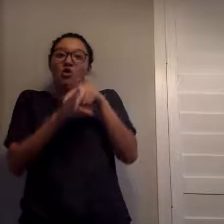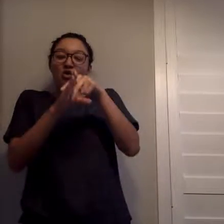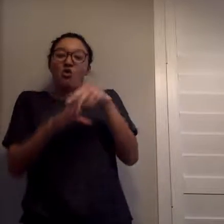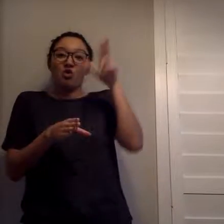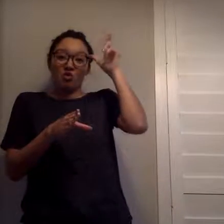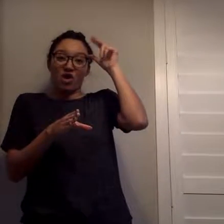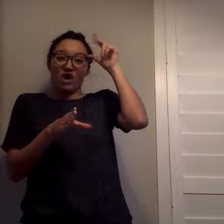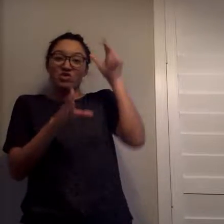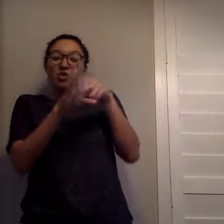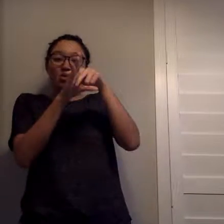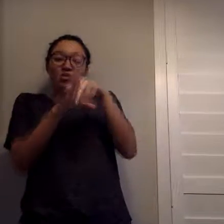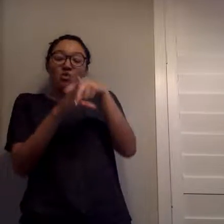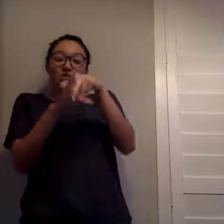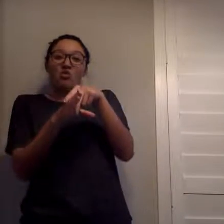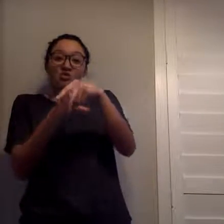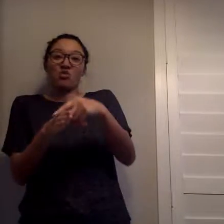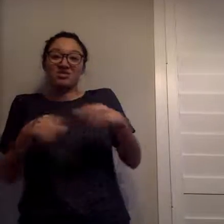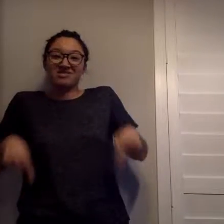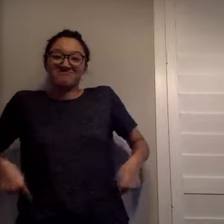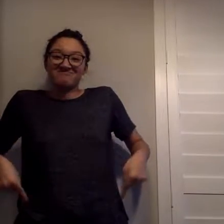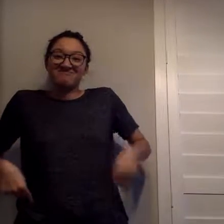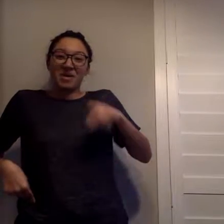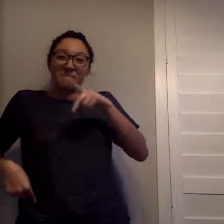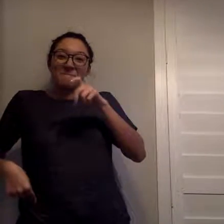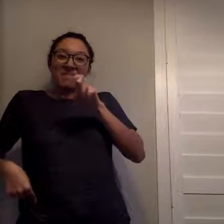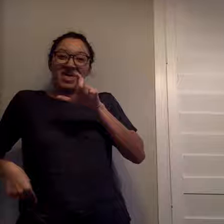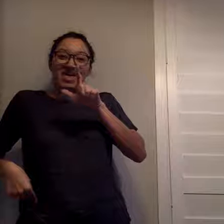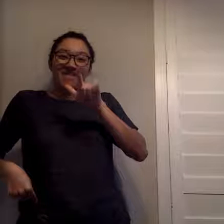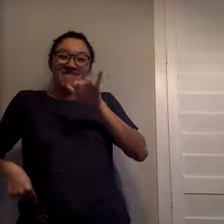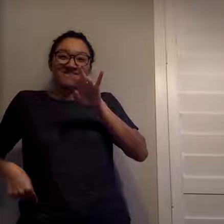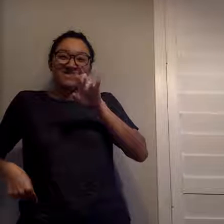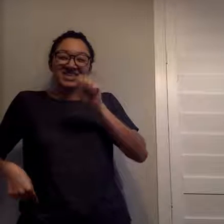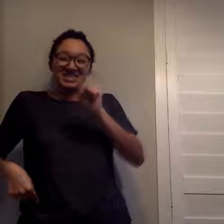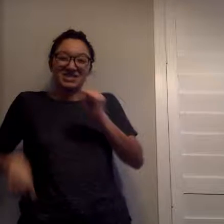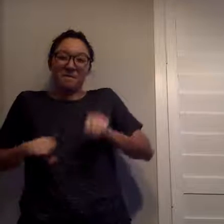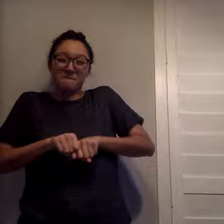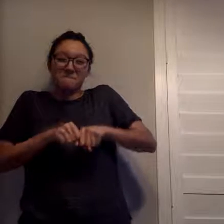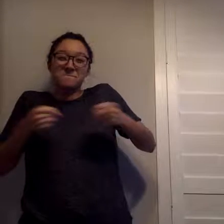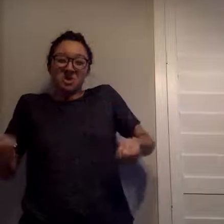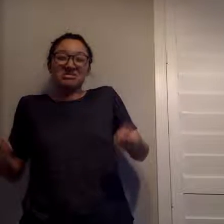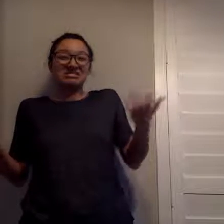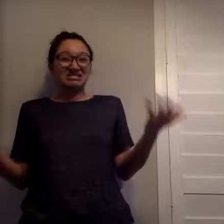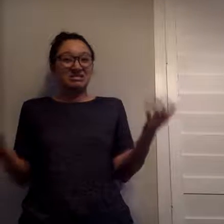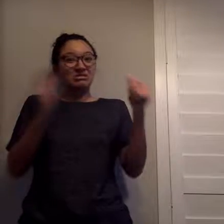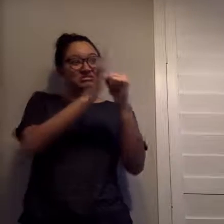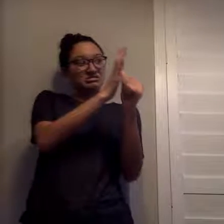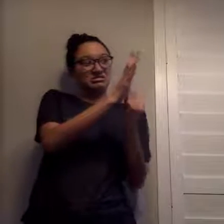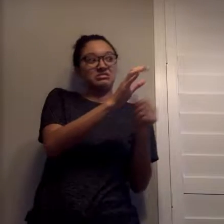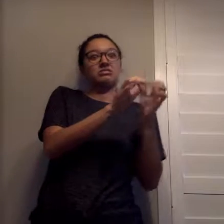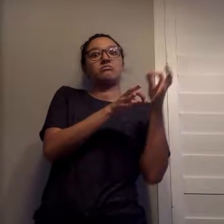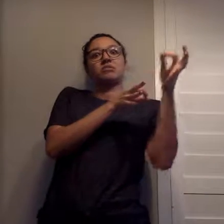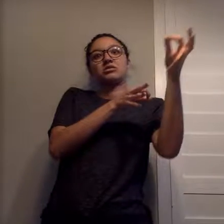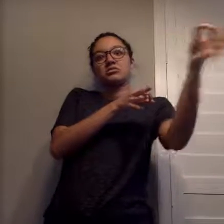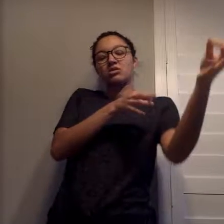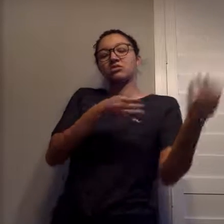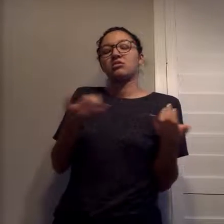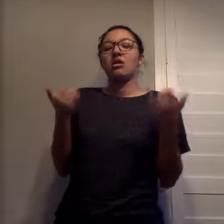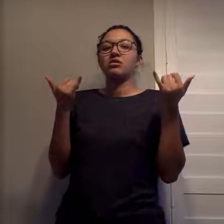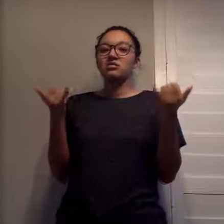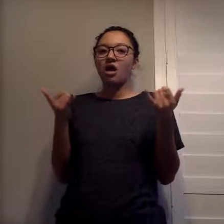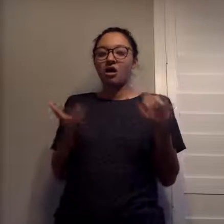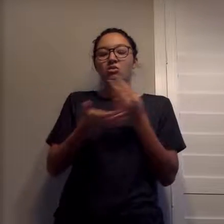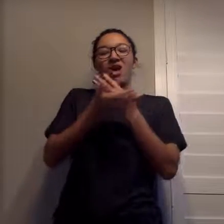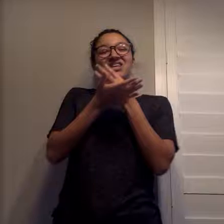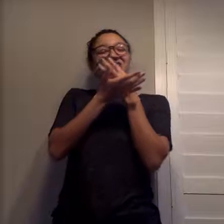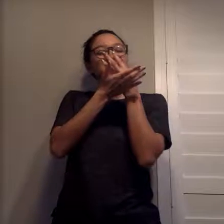Yeah. So we kind of postponed that surgery. My broken pelvis and I were now facing 6 weeks